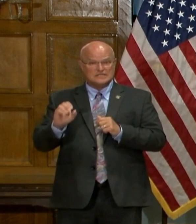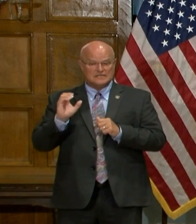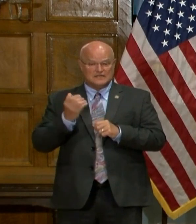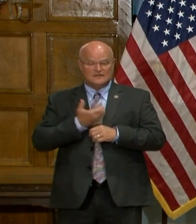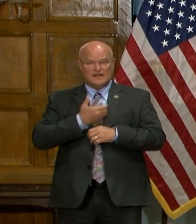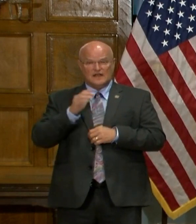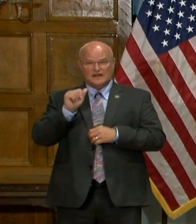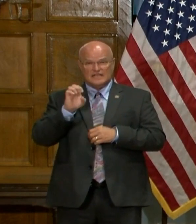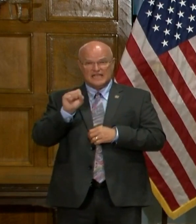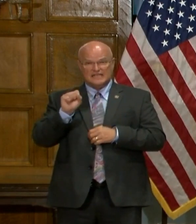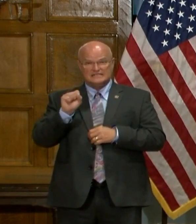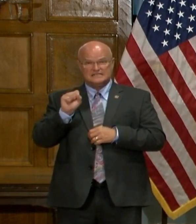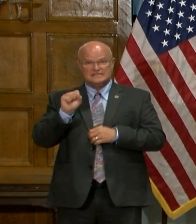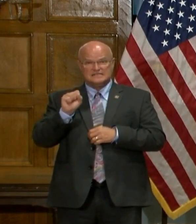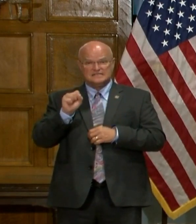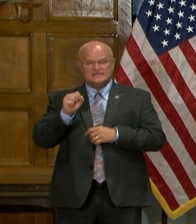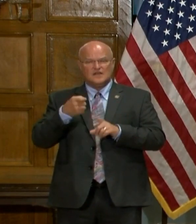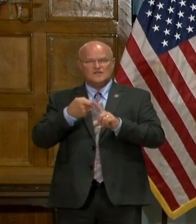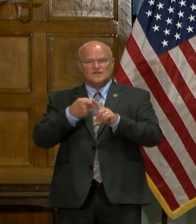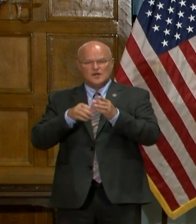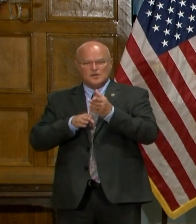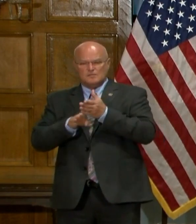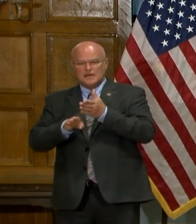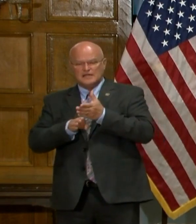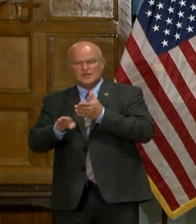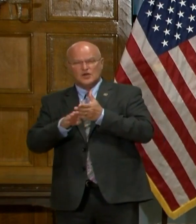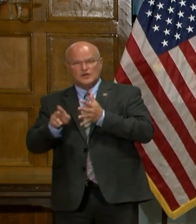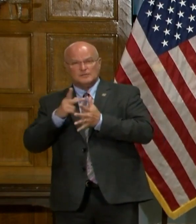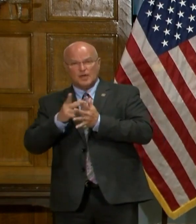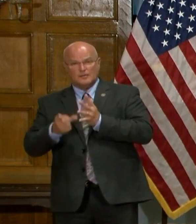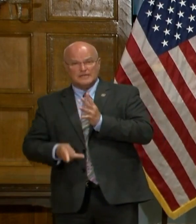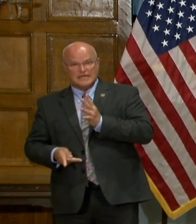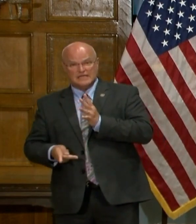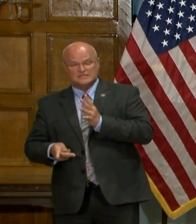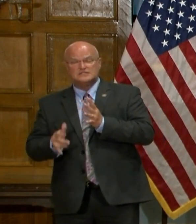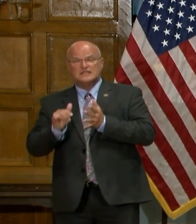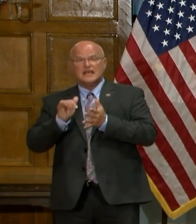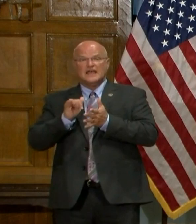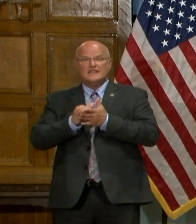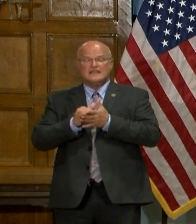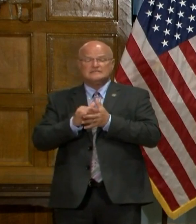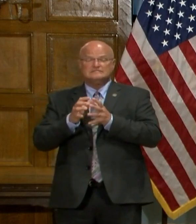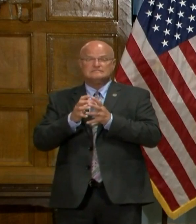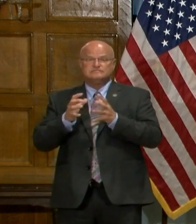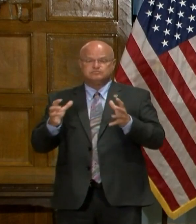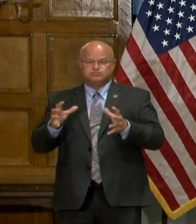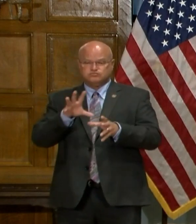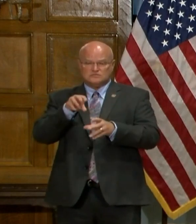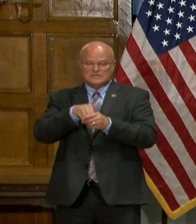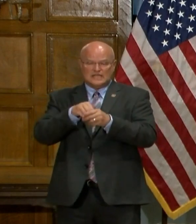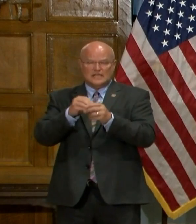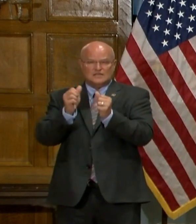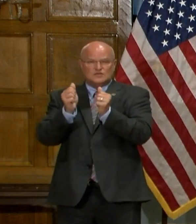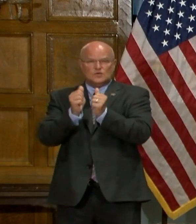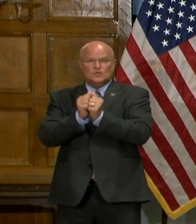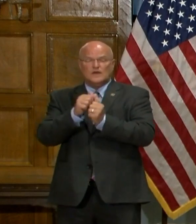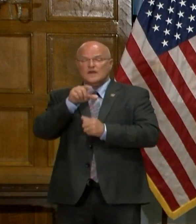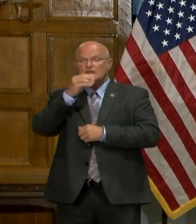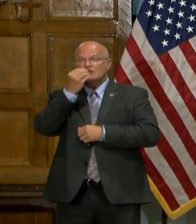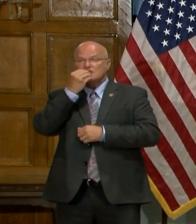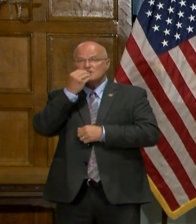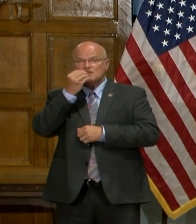our cases that come in a minority populations that are heavily engaged in the